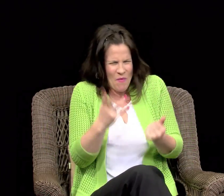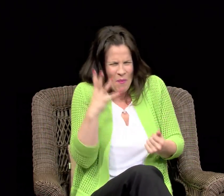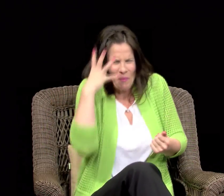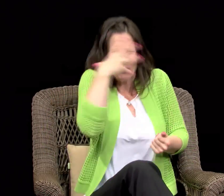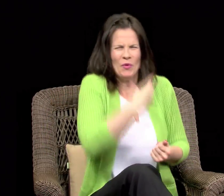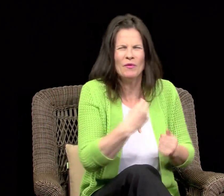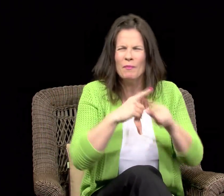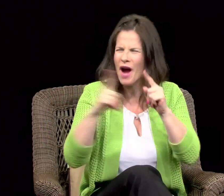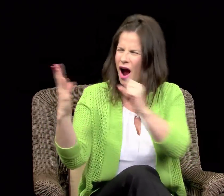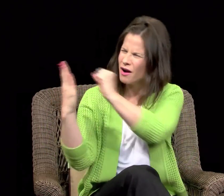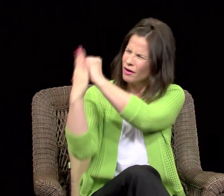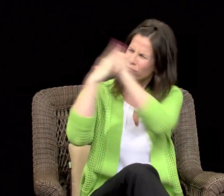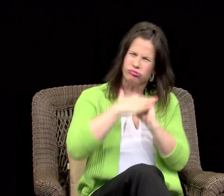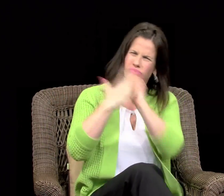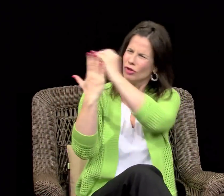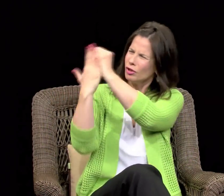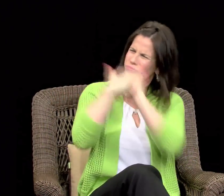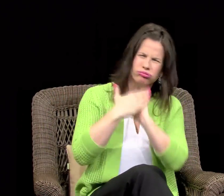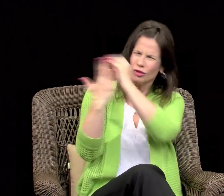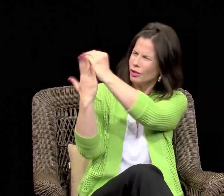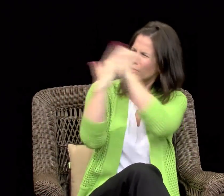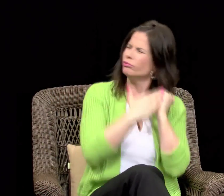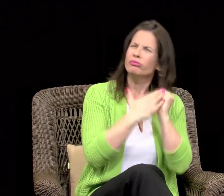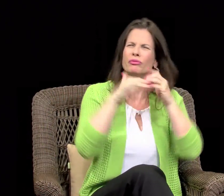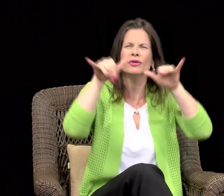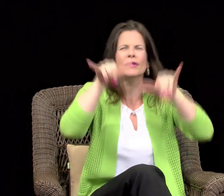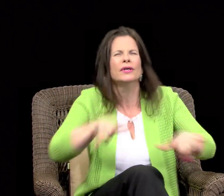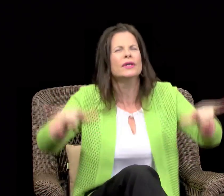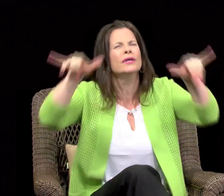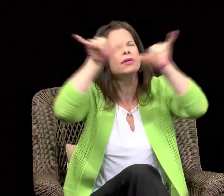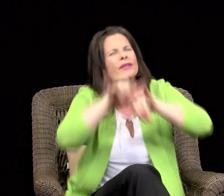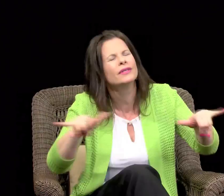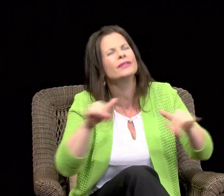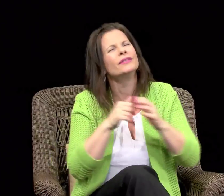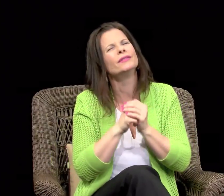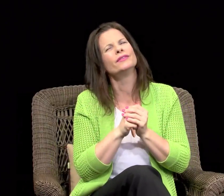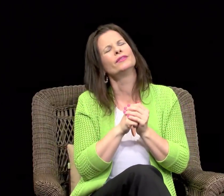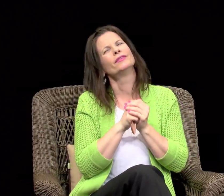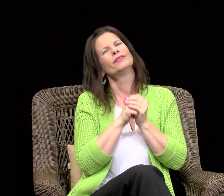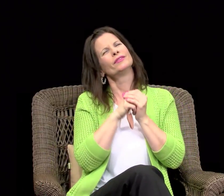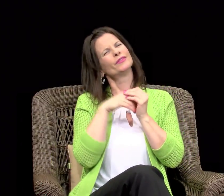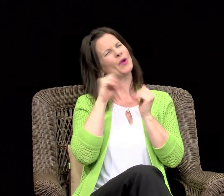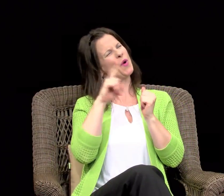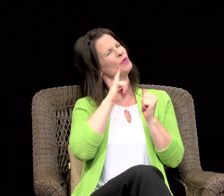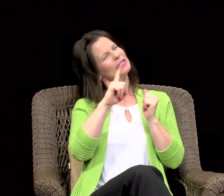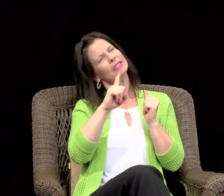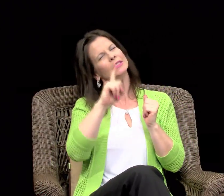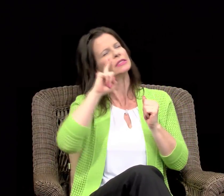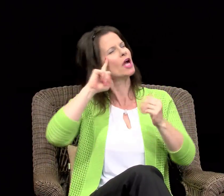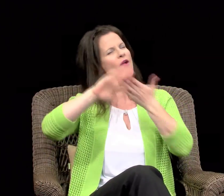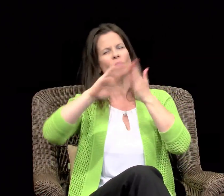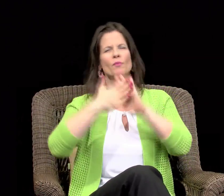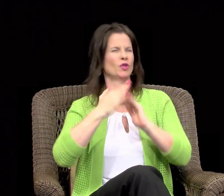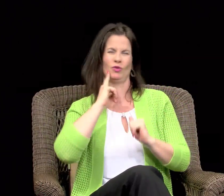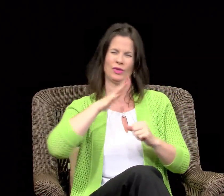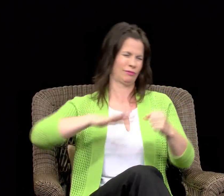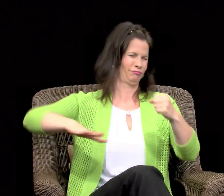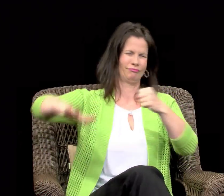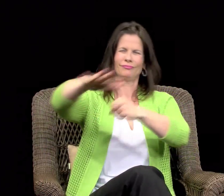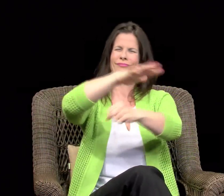way. I mean, both are beautiful. But I don't understand it. It has to be oppressive to sign language. And the deaf